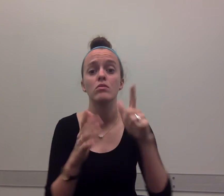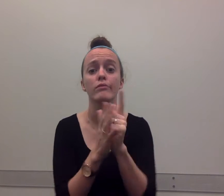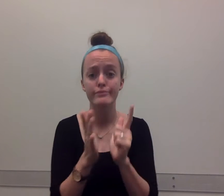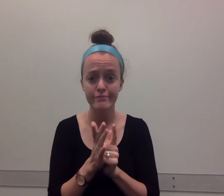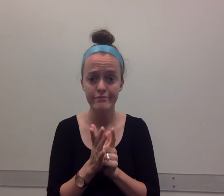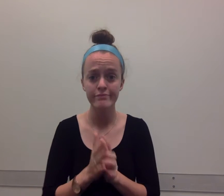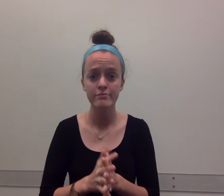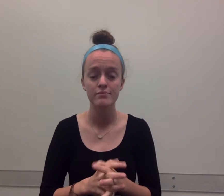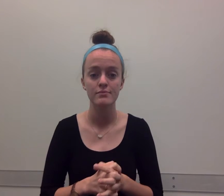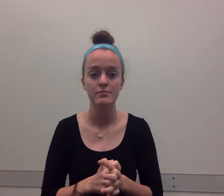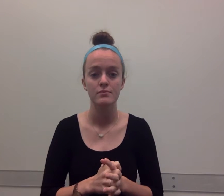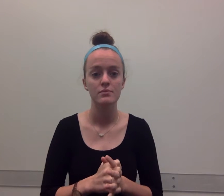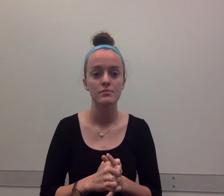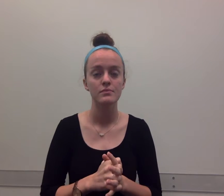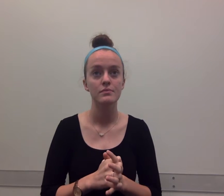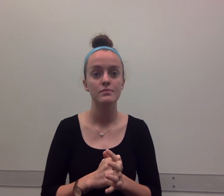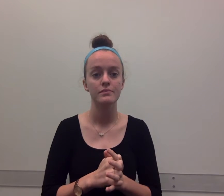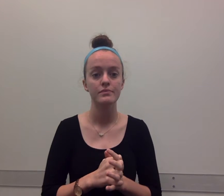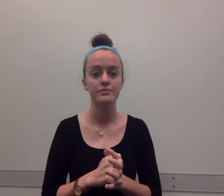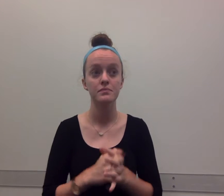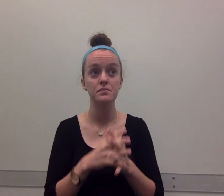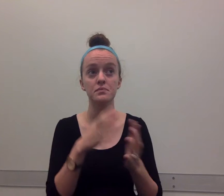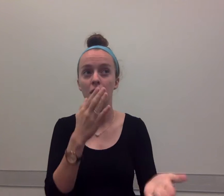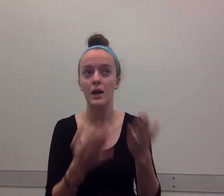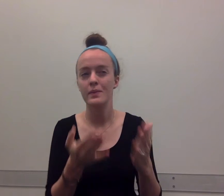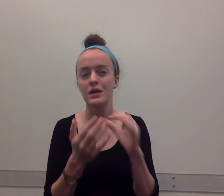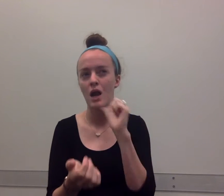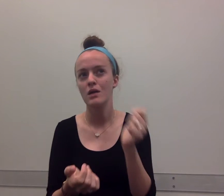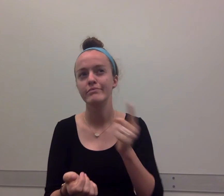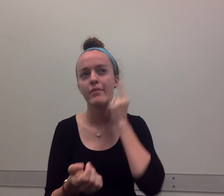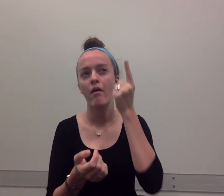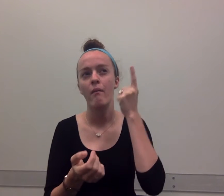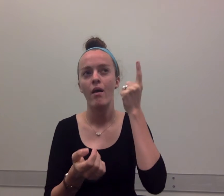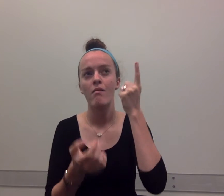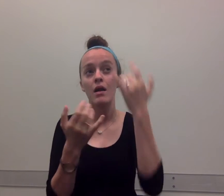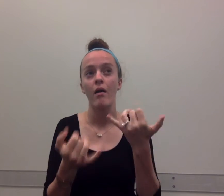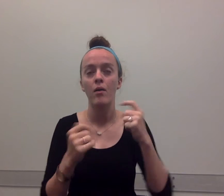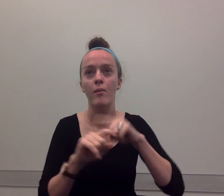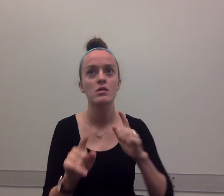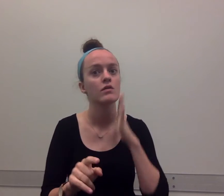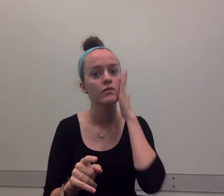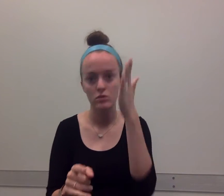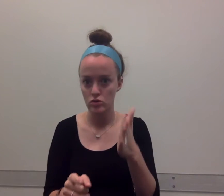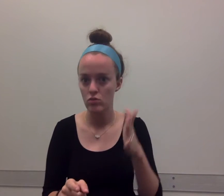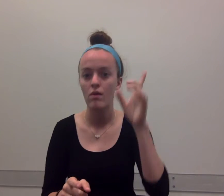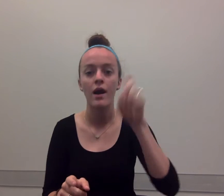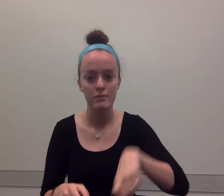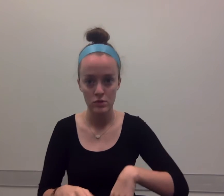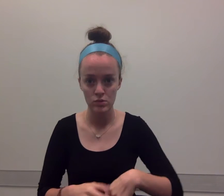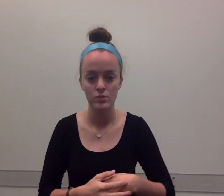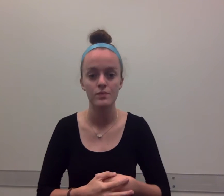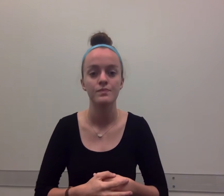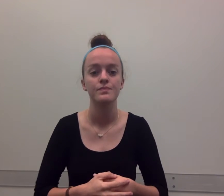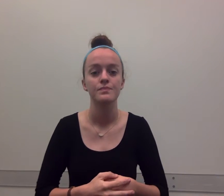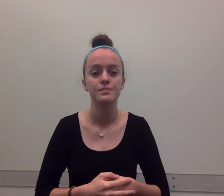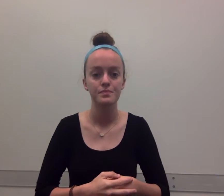your life, these are things that will affect your life in a very serious way at some point. So these are all considerations that